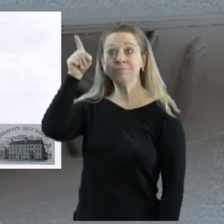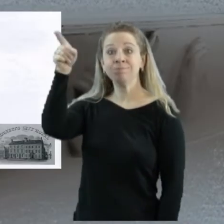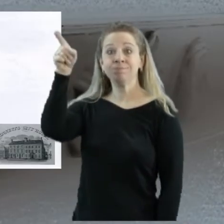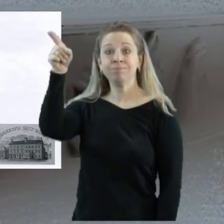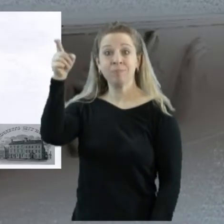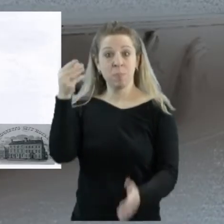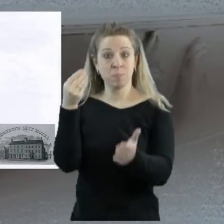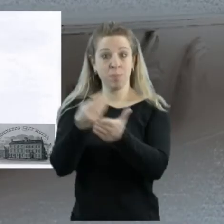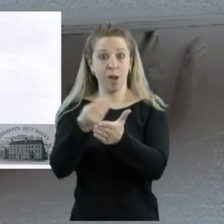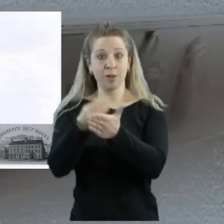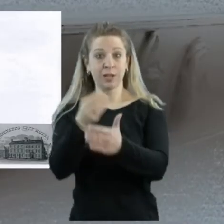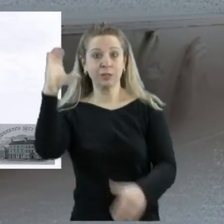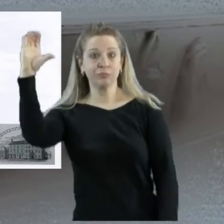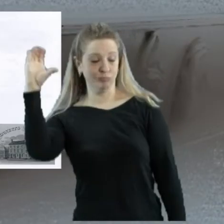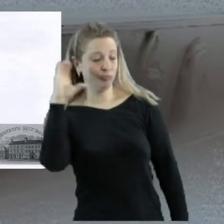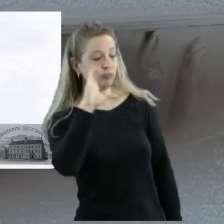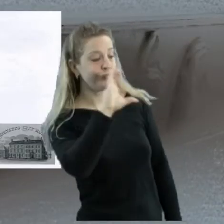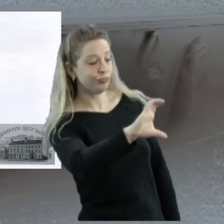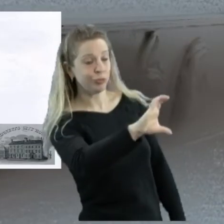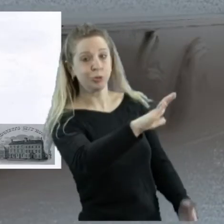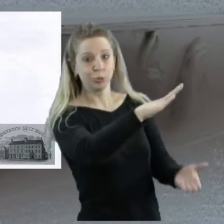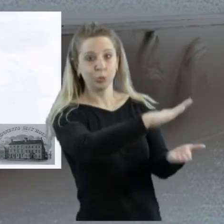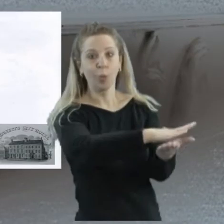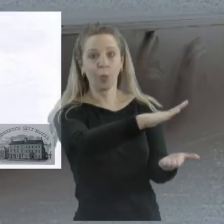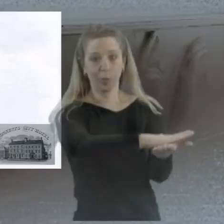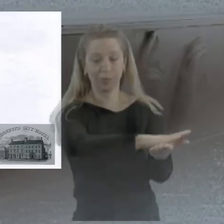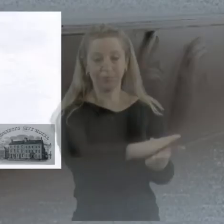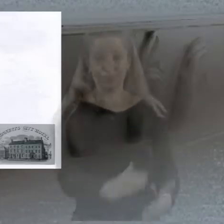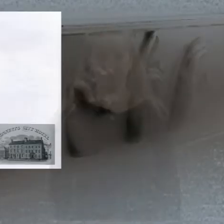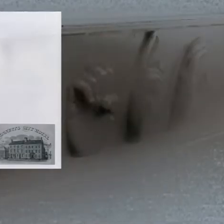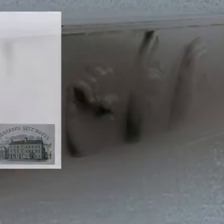Later, the state of Connecticut gave money to the school.